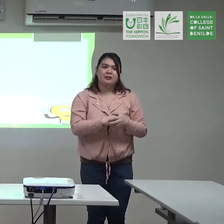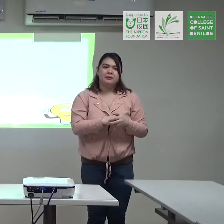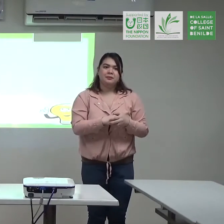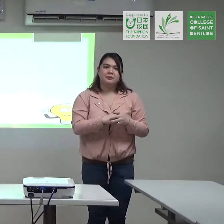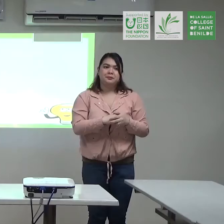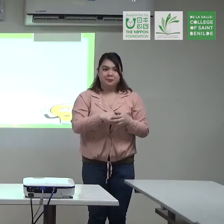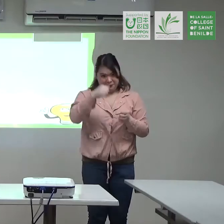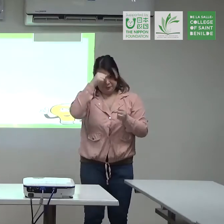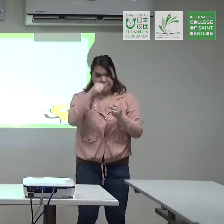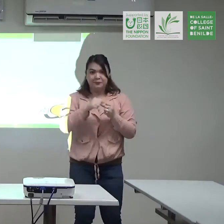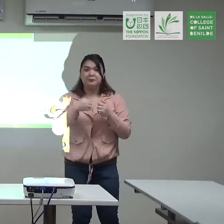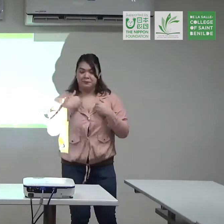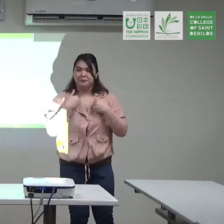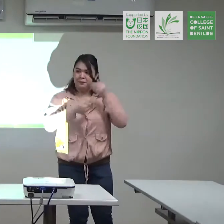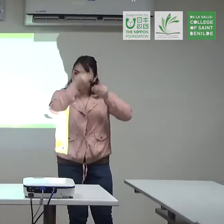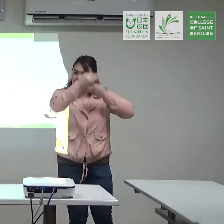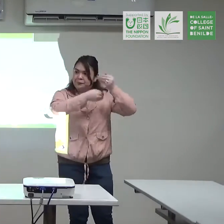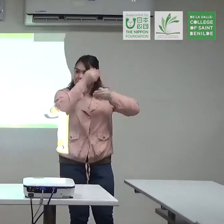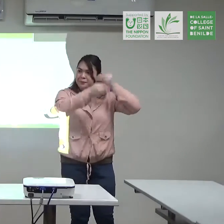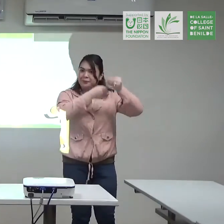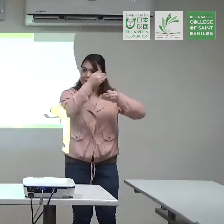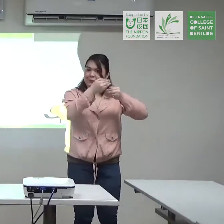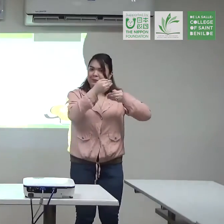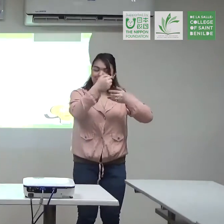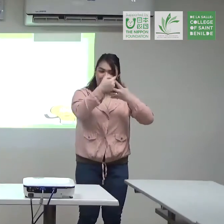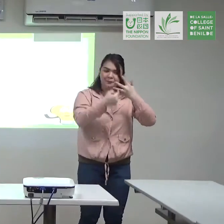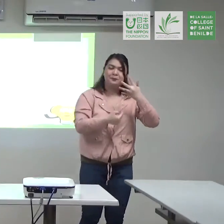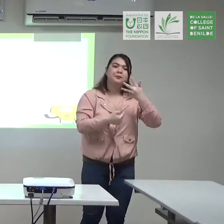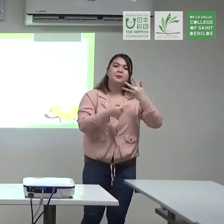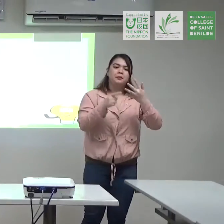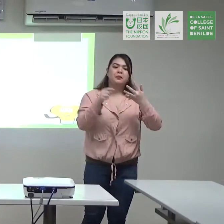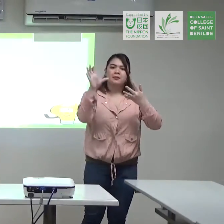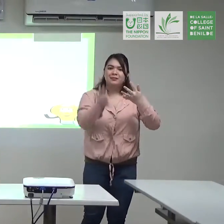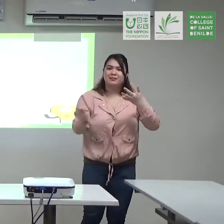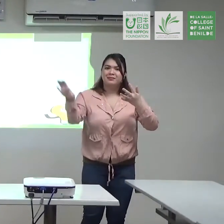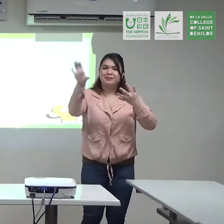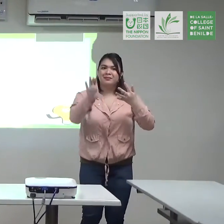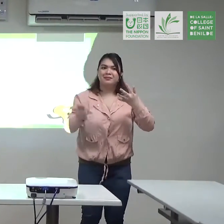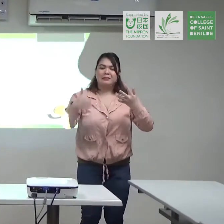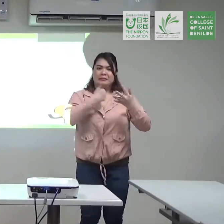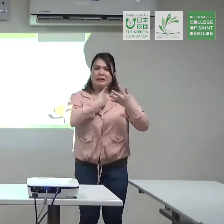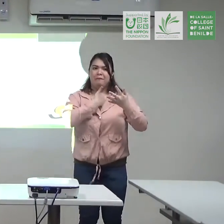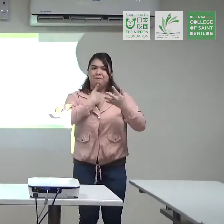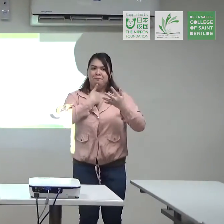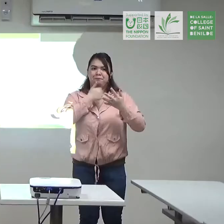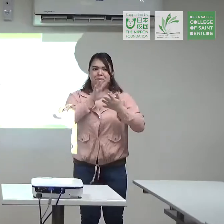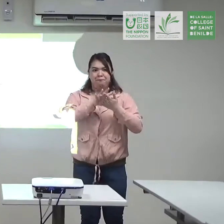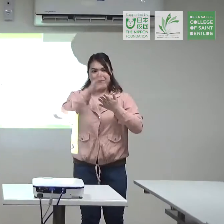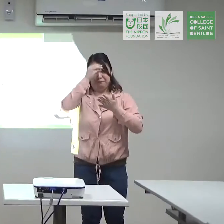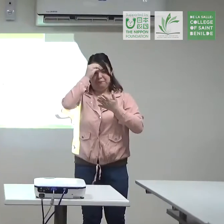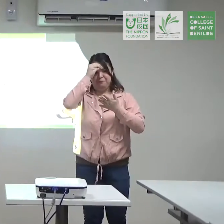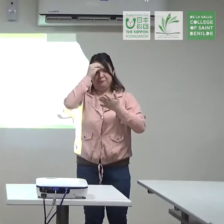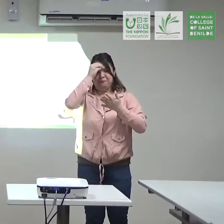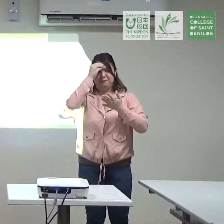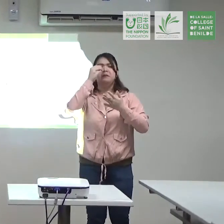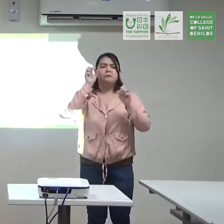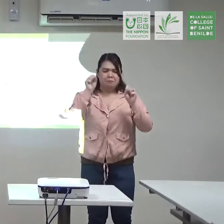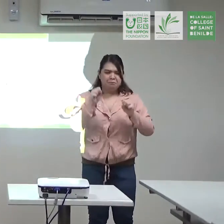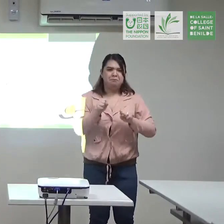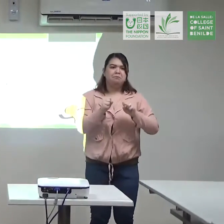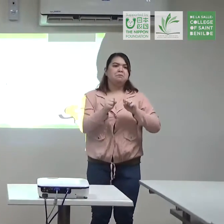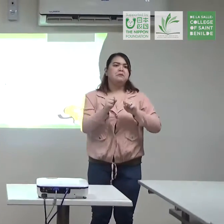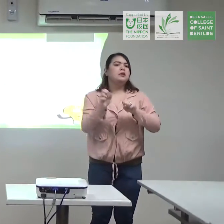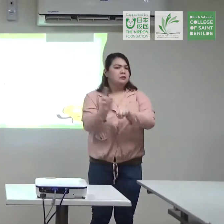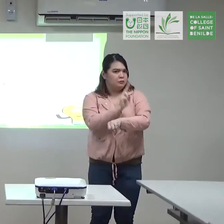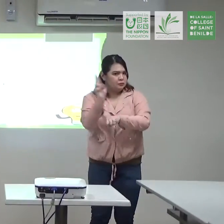So just remember the processes involved. The cycle of self-regulated. That it's something that you can